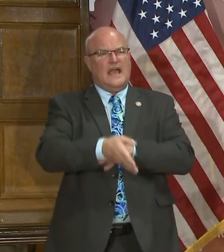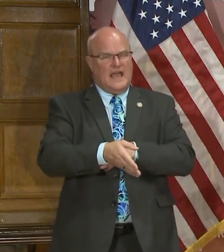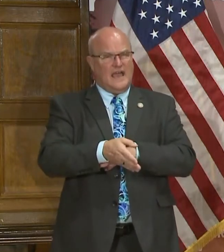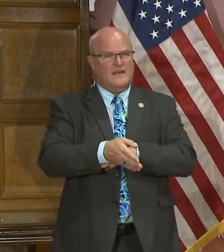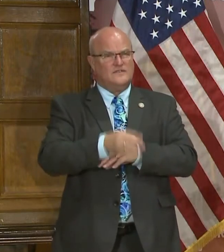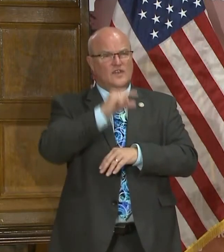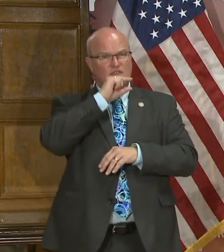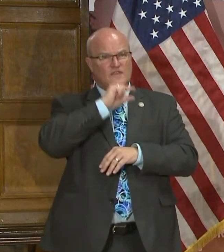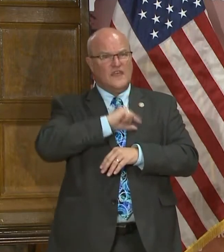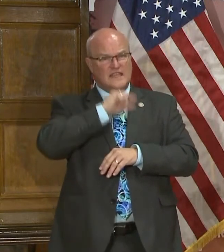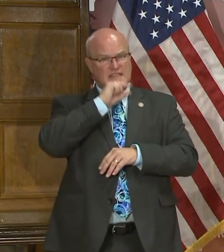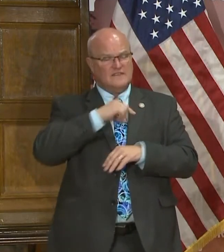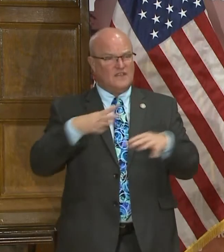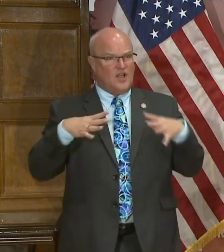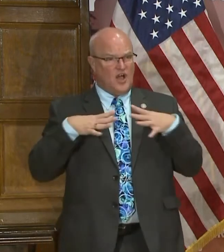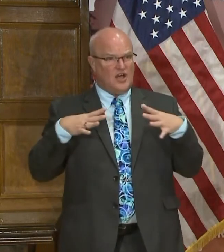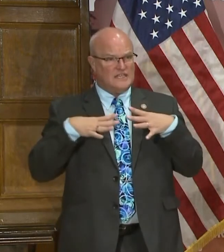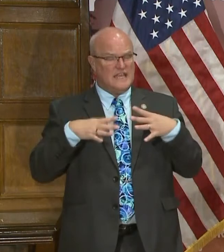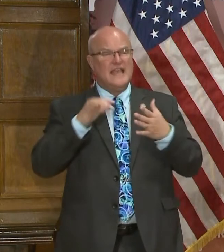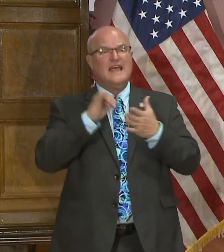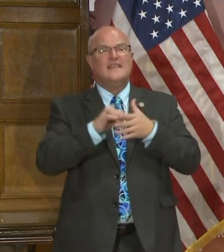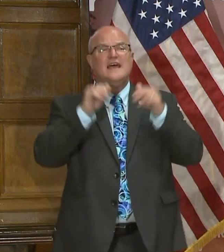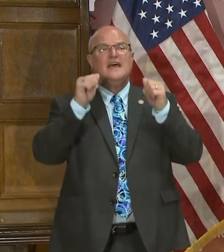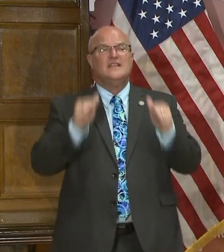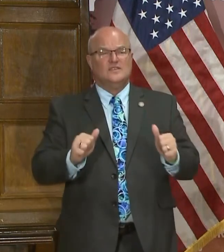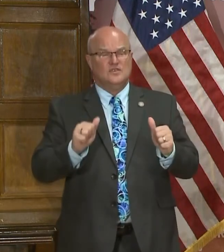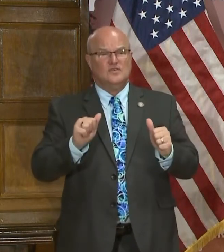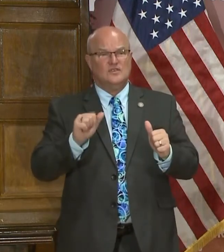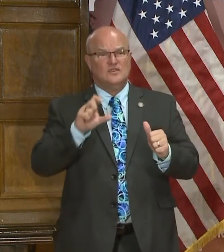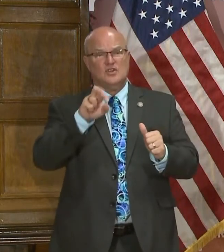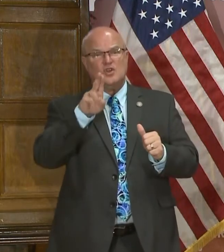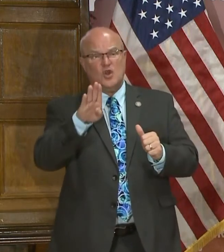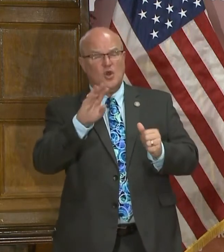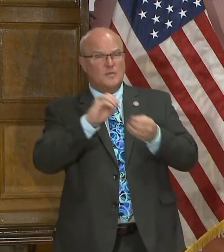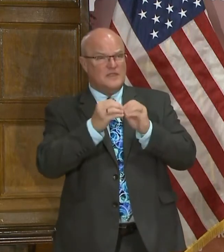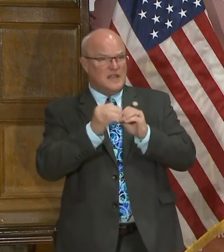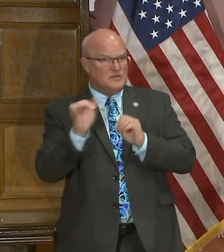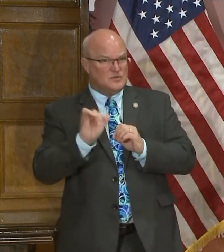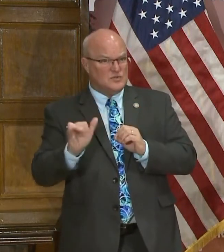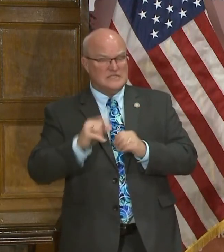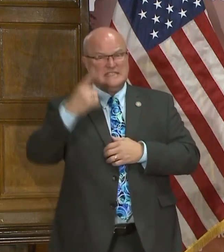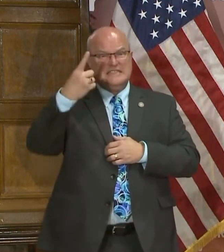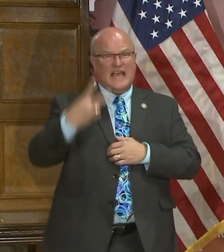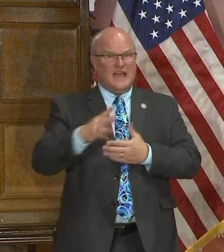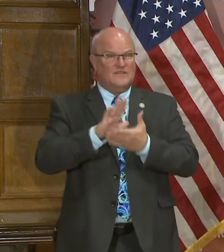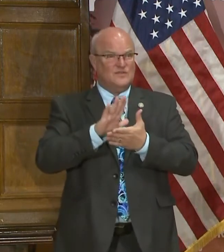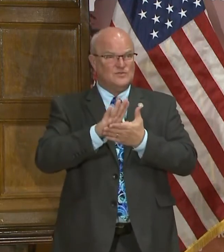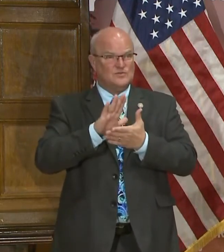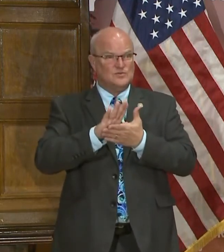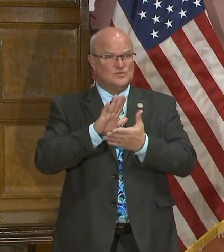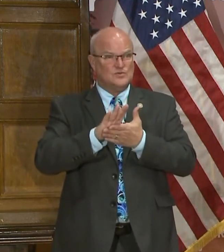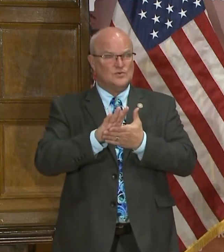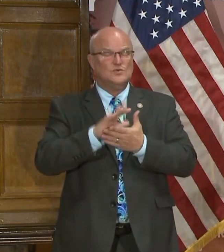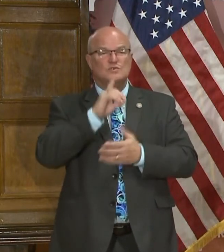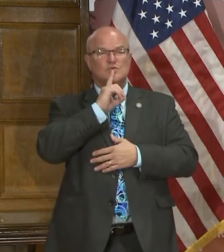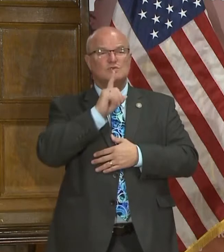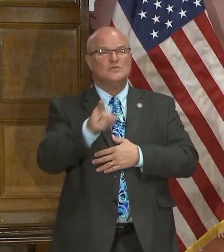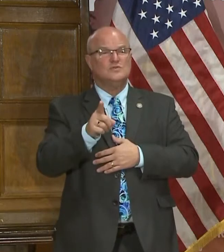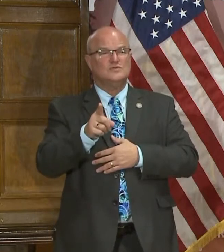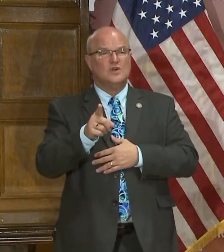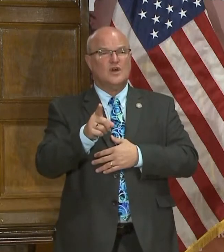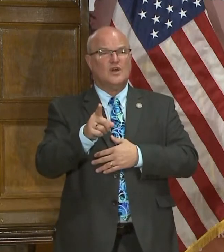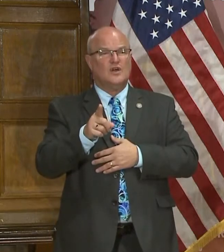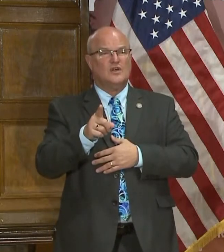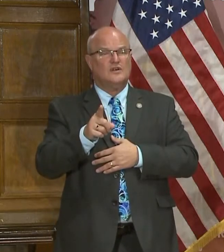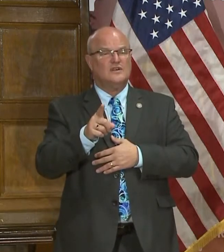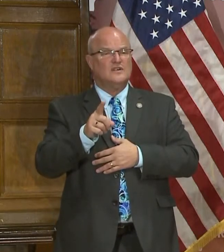the Thanksgiving holiday, that could curb the numbers as well, especially since half the schools are seeing